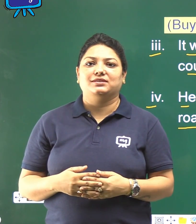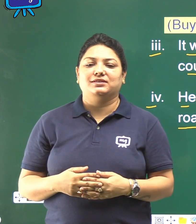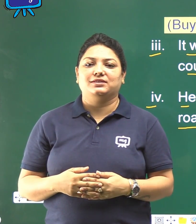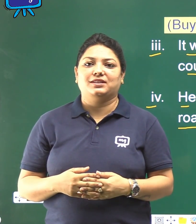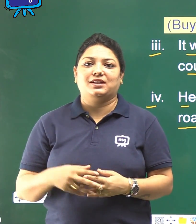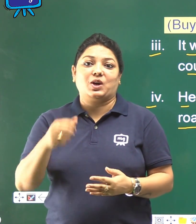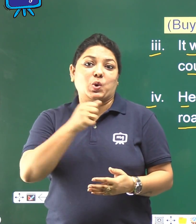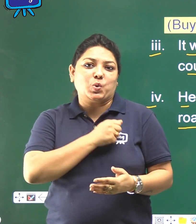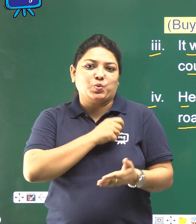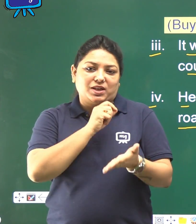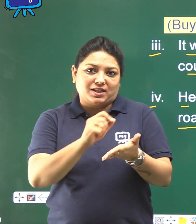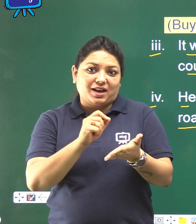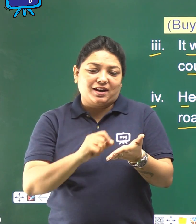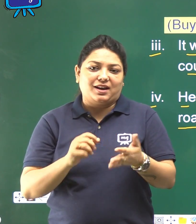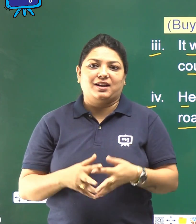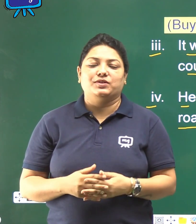So we shall write